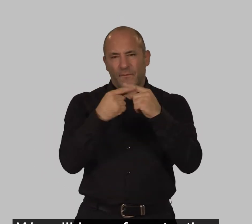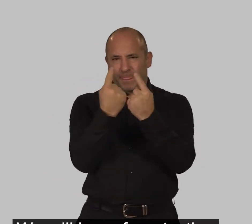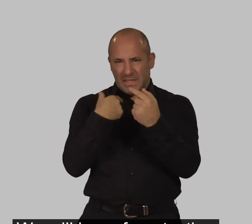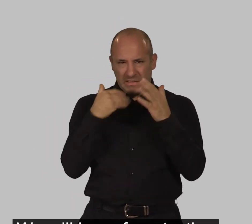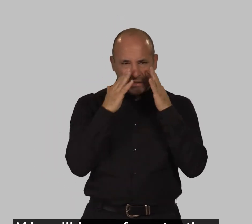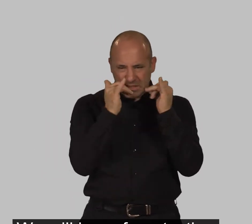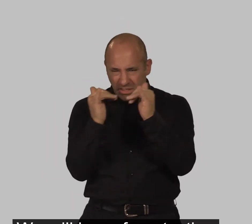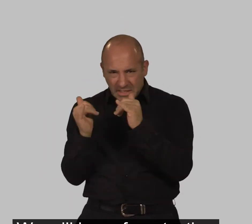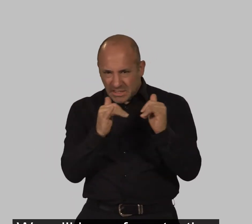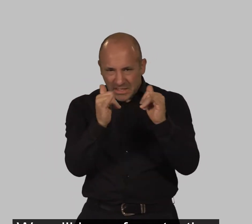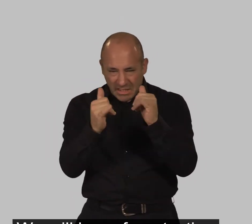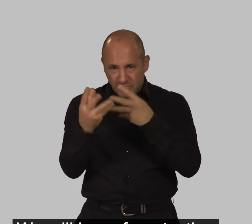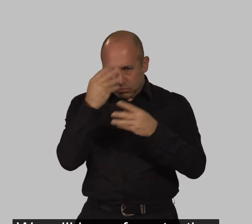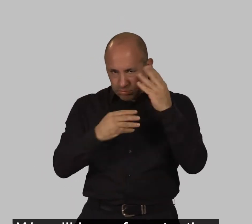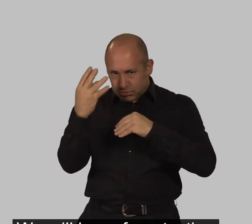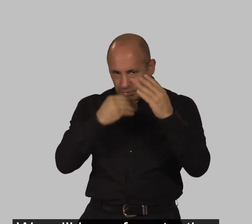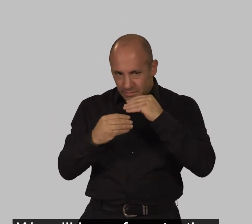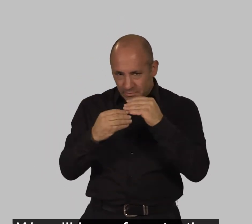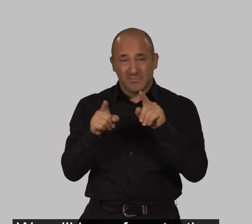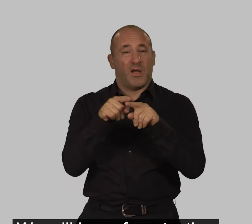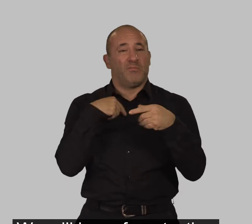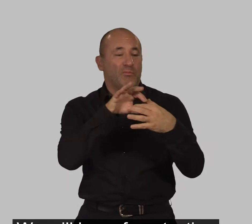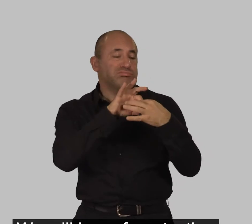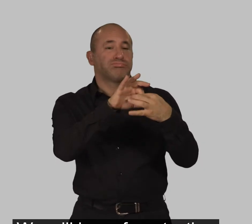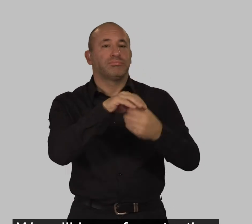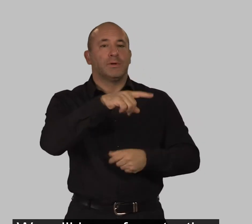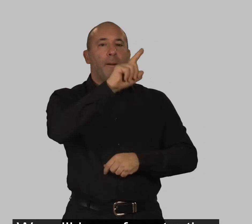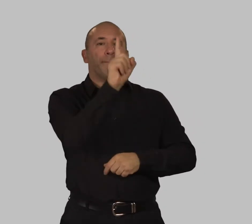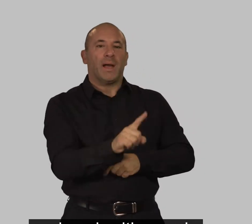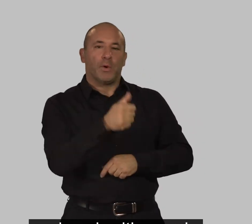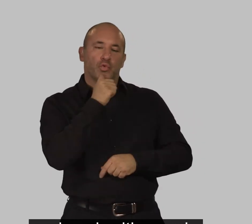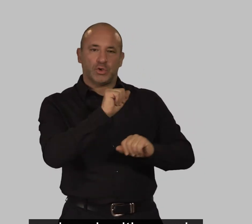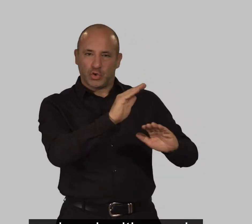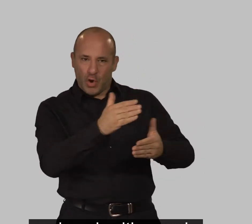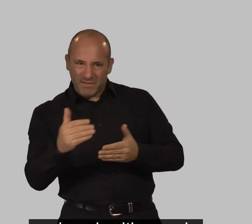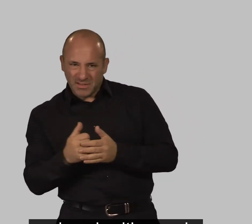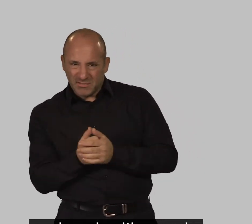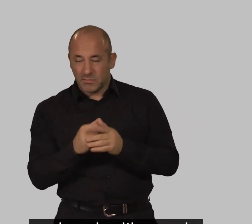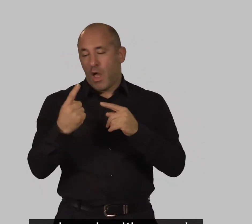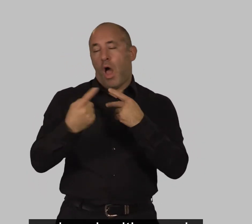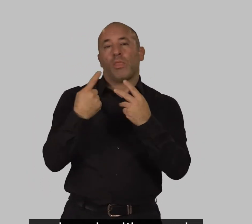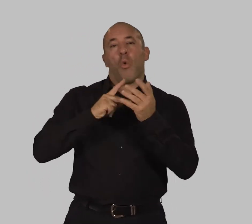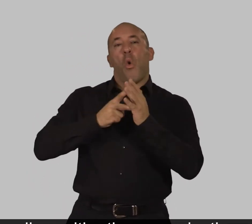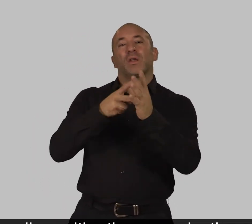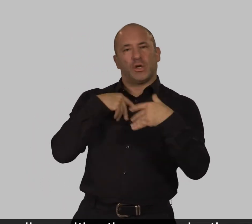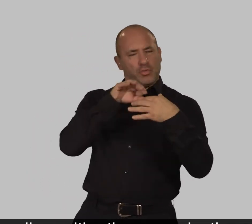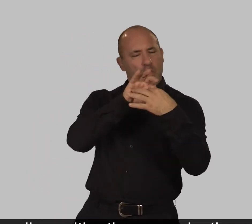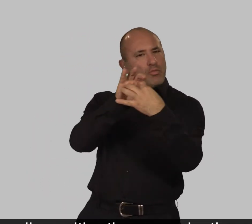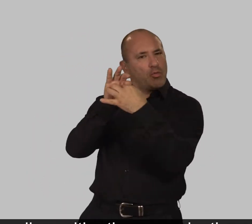from testing new and different things and work with people who use the services, as well as with